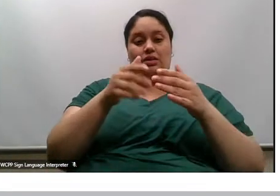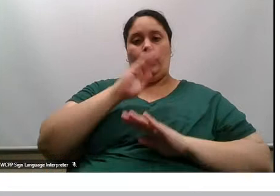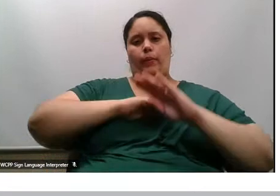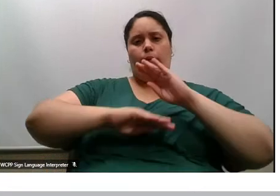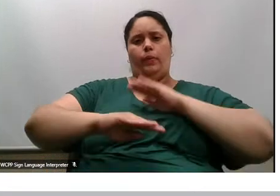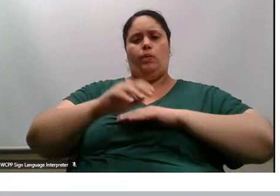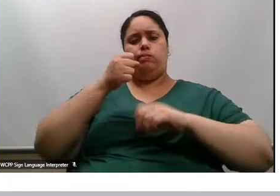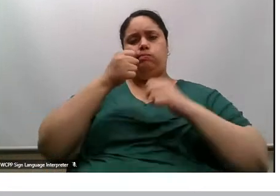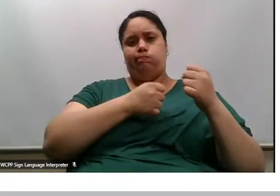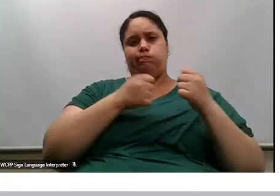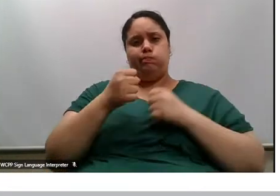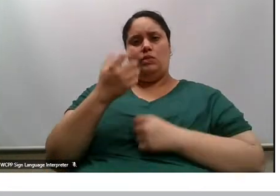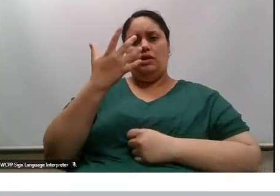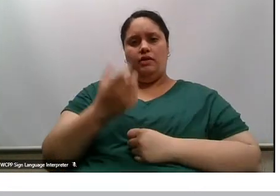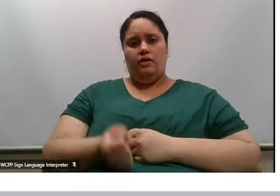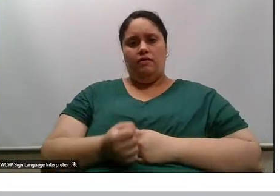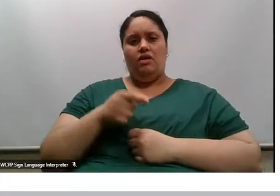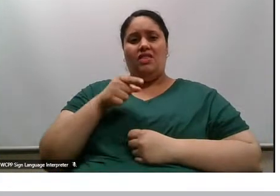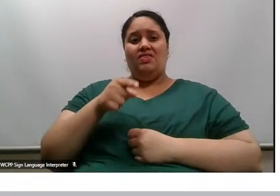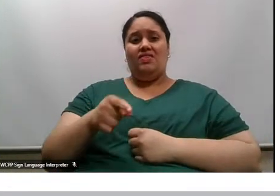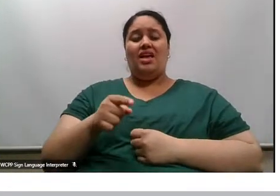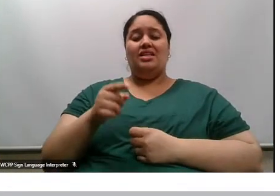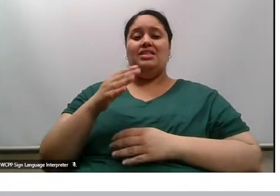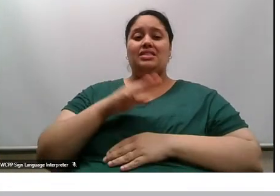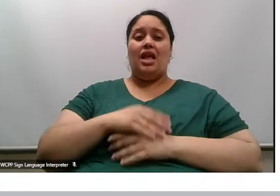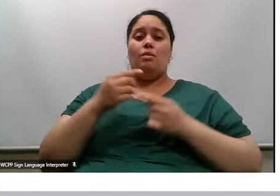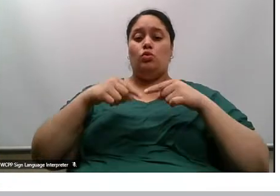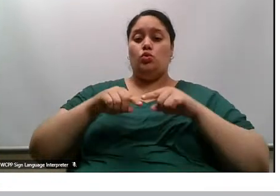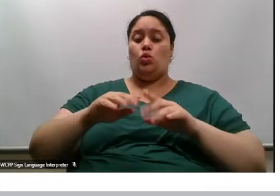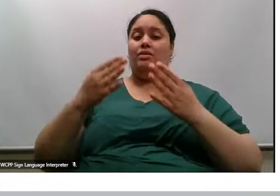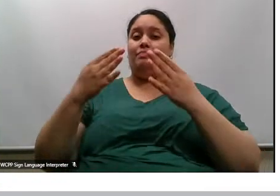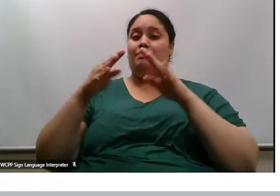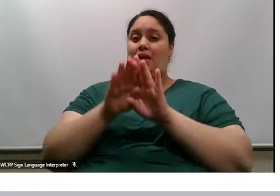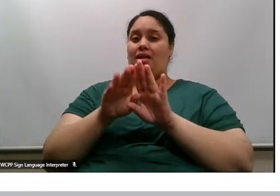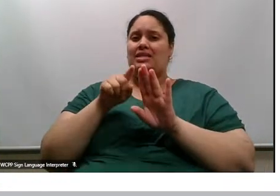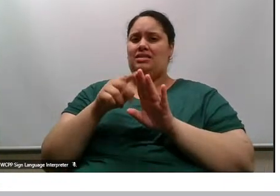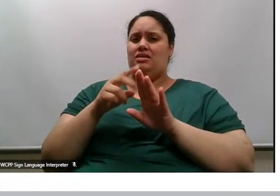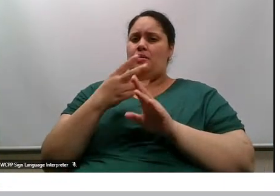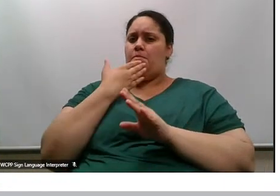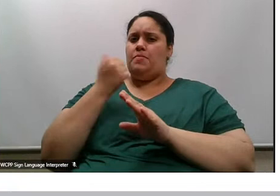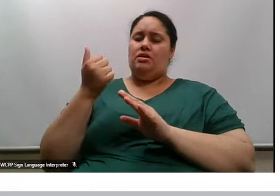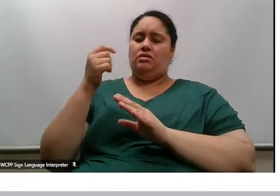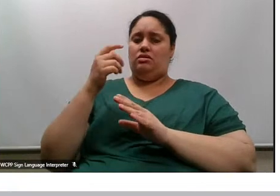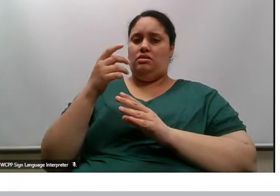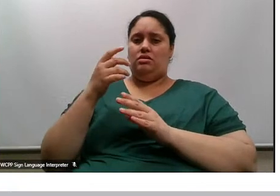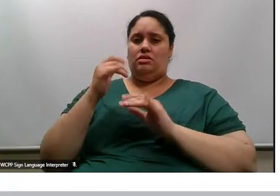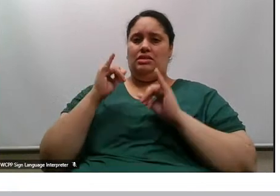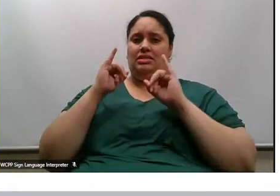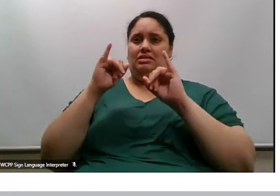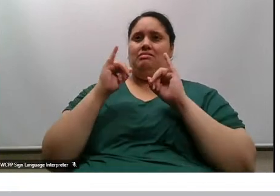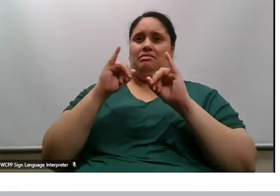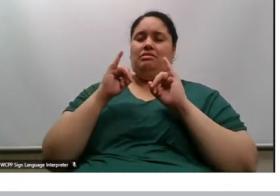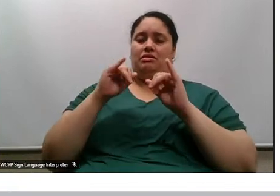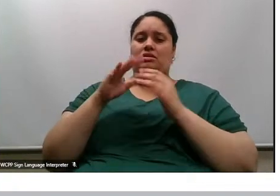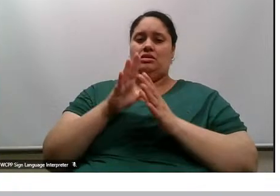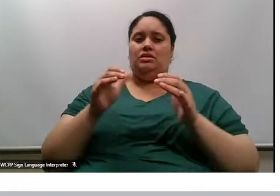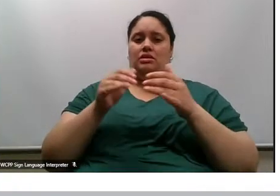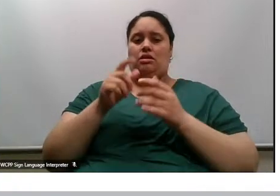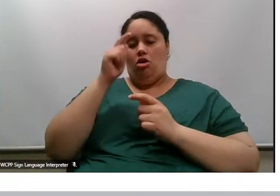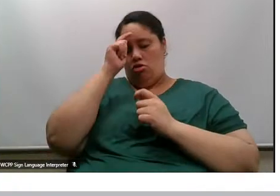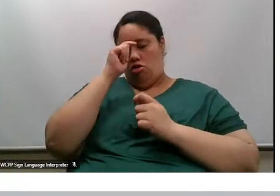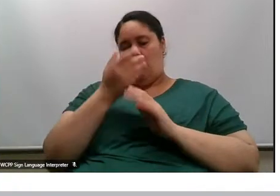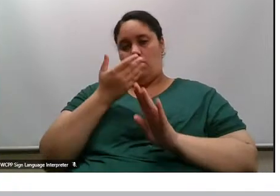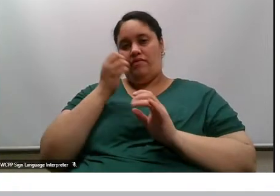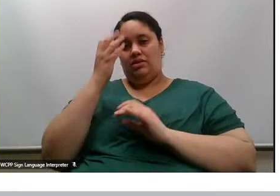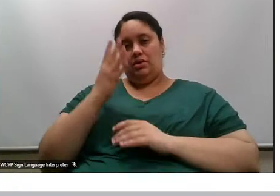particular sector within the pandemic was the best faring sector. And I think that was acknowledged by previous speakers